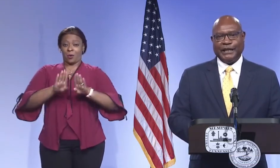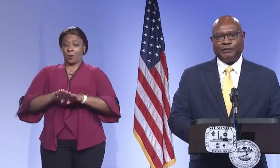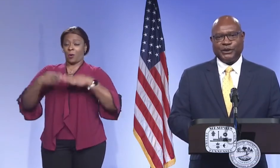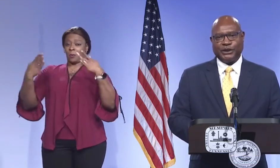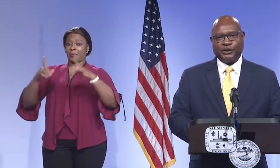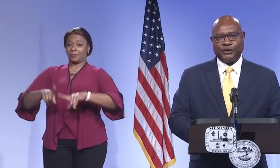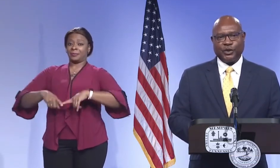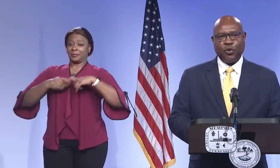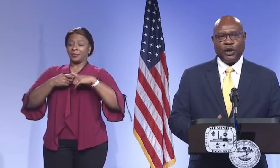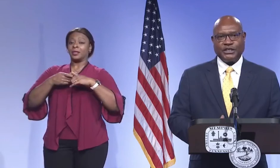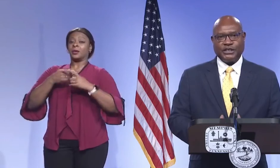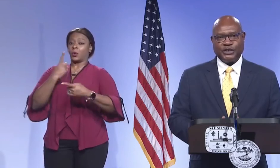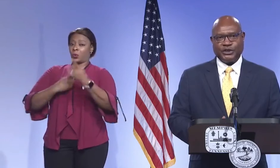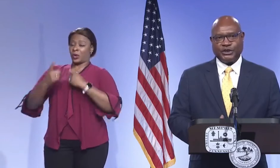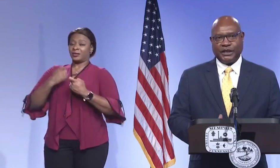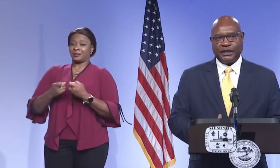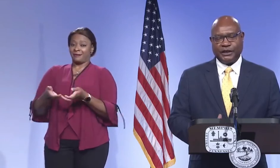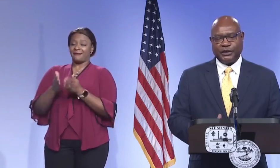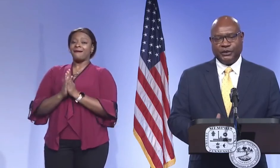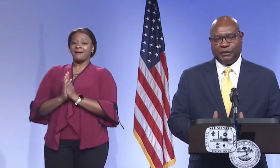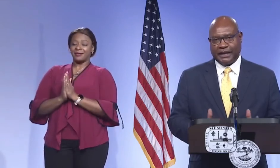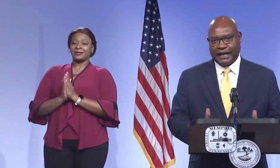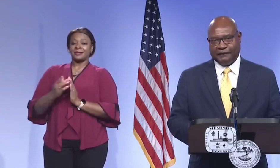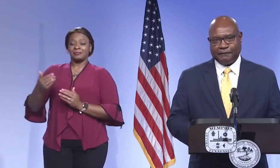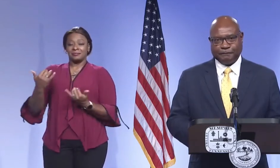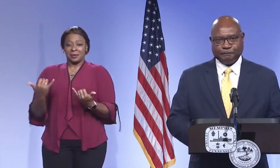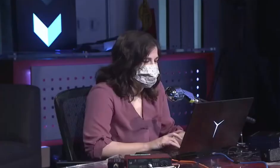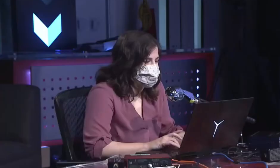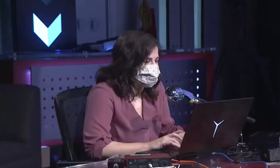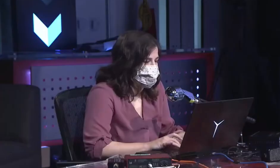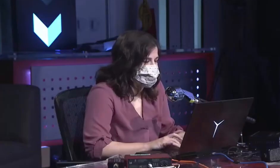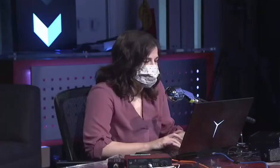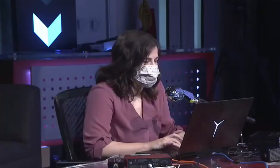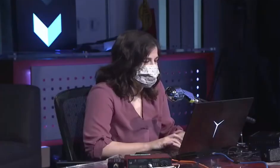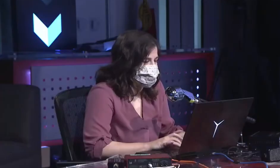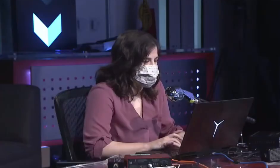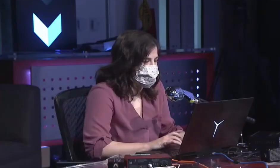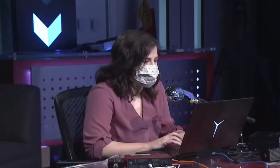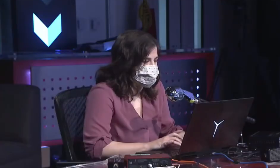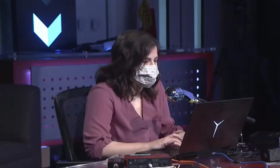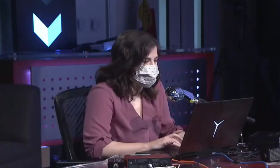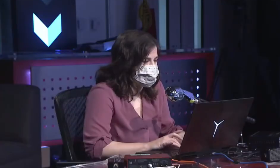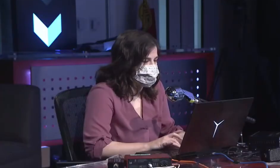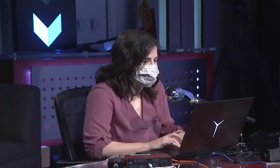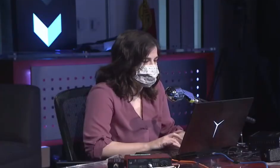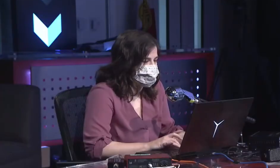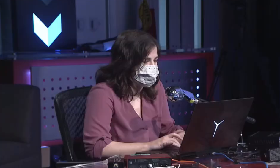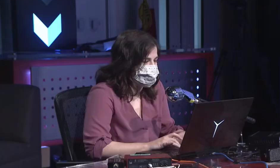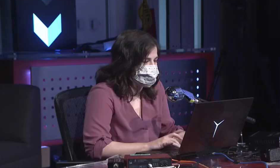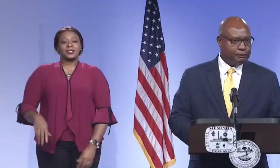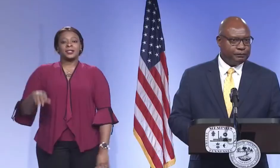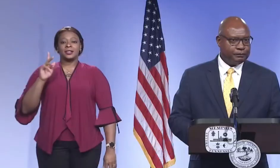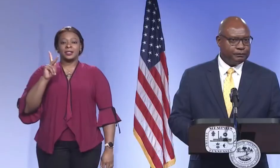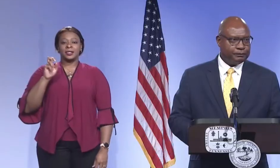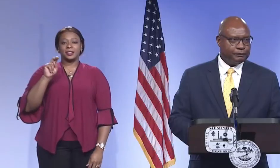any particular questions you may have. Kendall Downing, WMC.